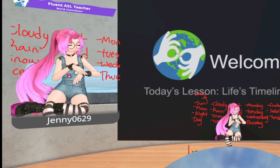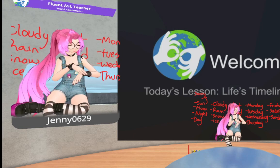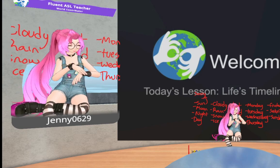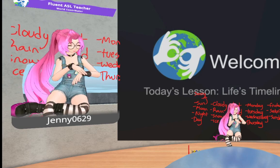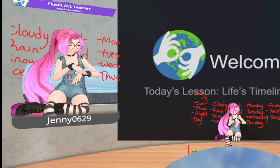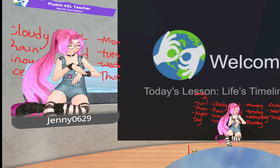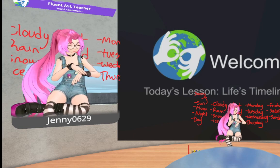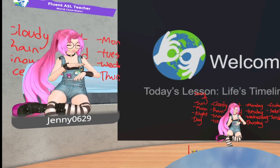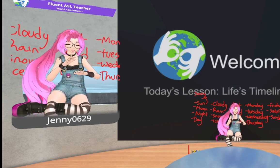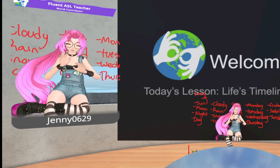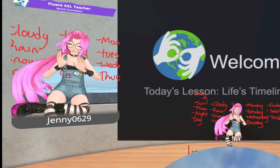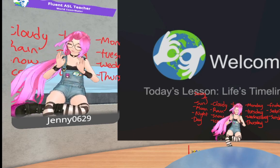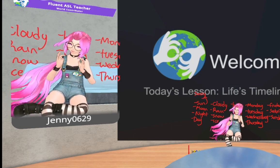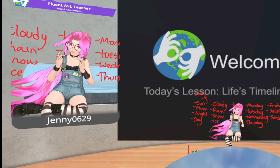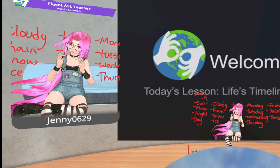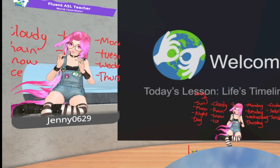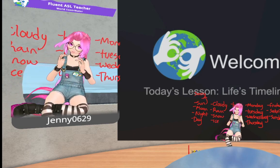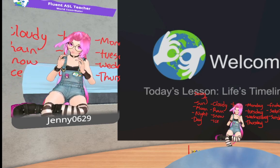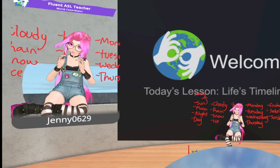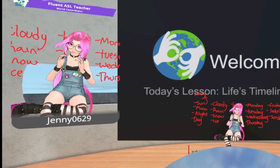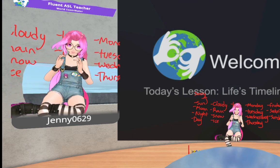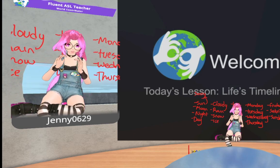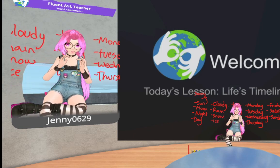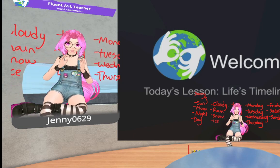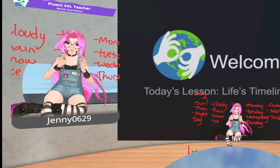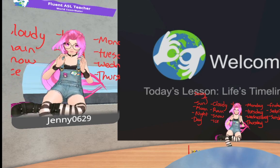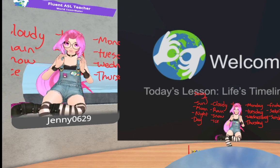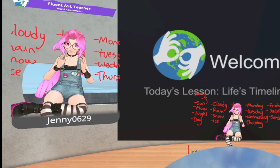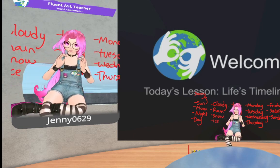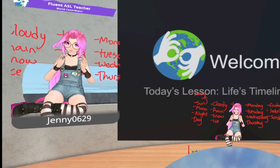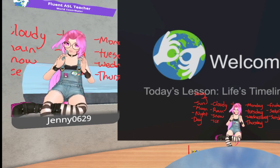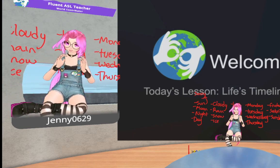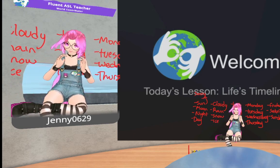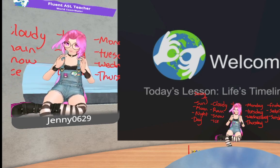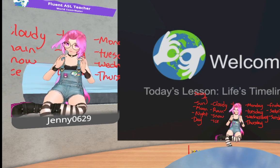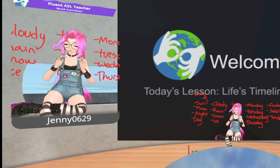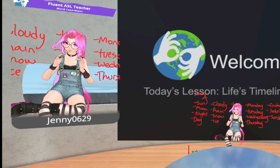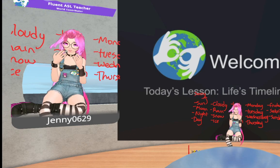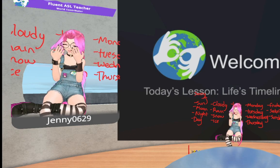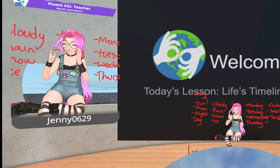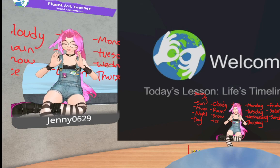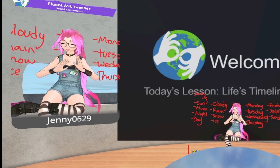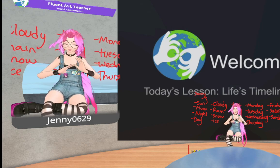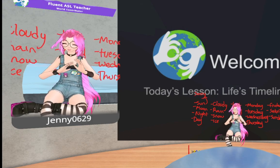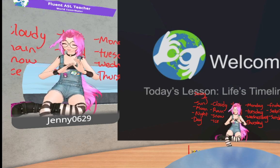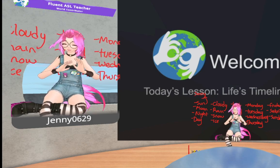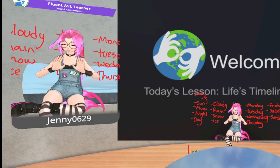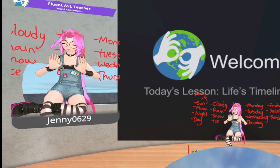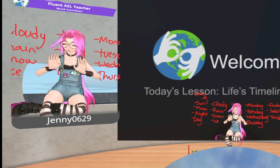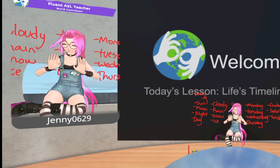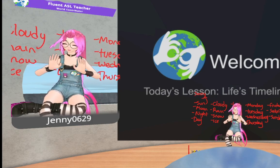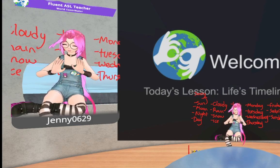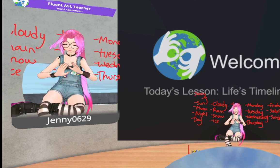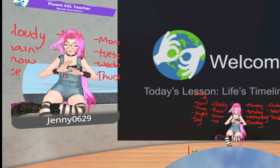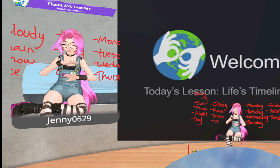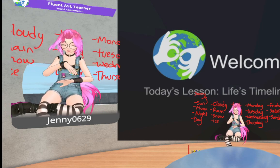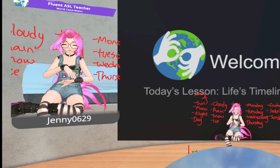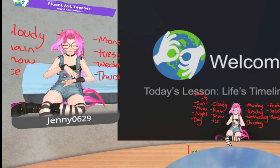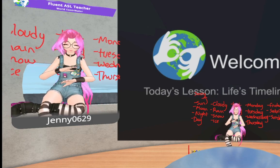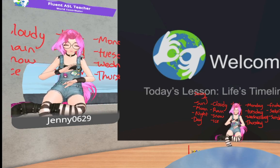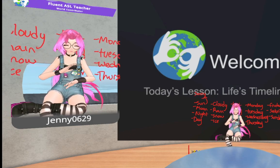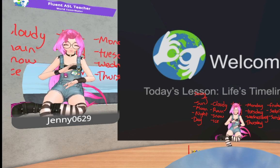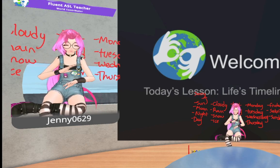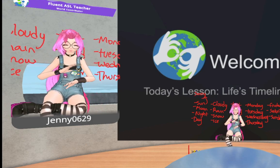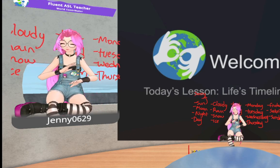Night. Night. And in real life, you're going to kind of have relaxed hands. But in VR, it's okay to do open. That's